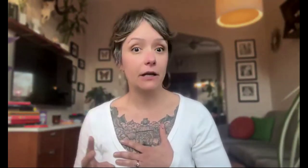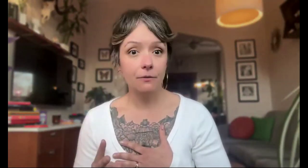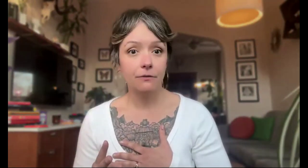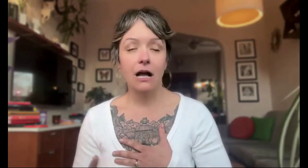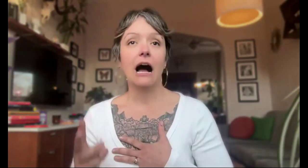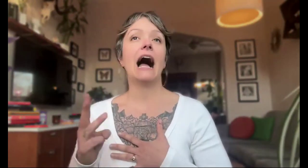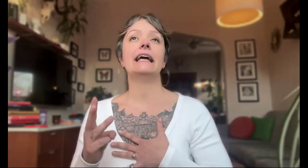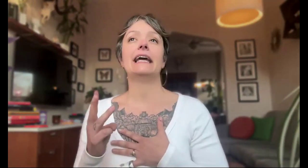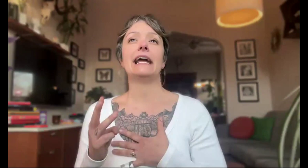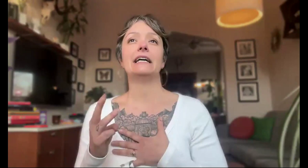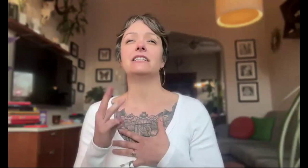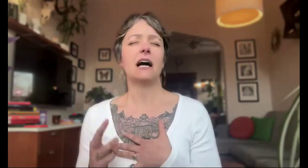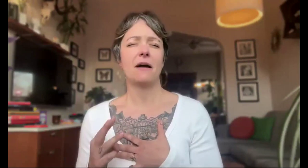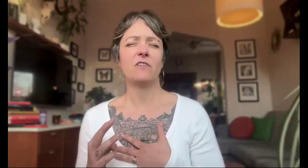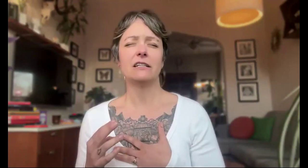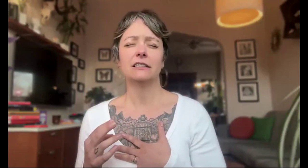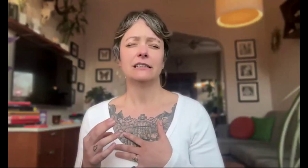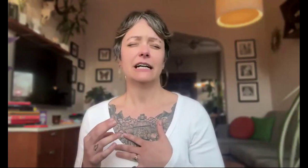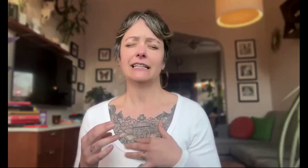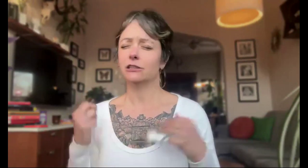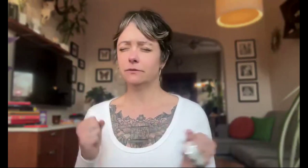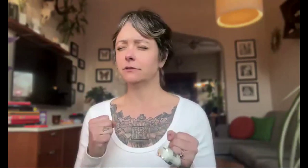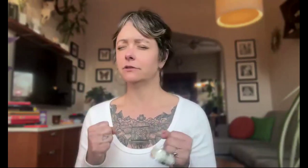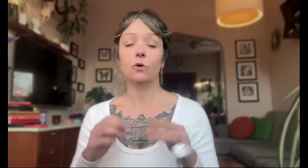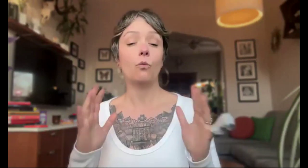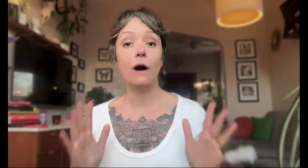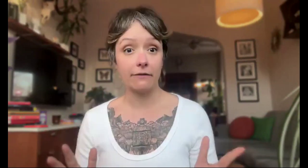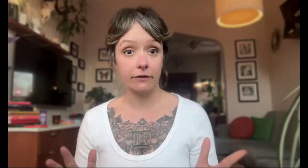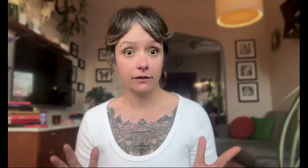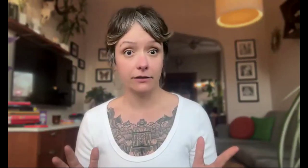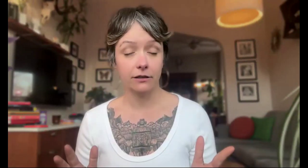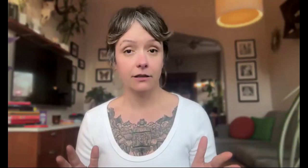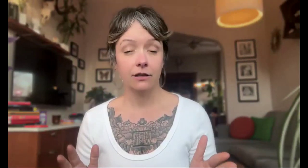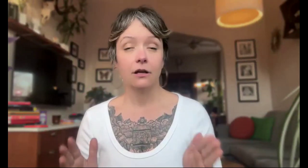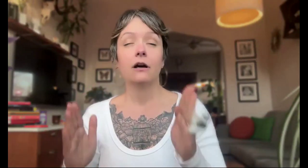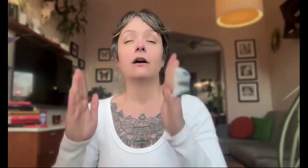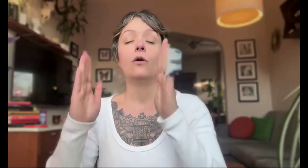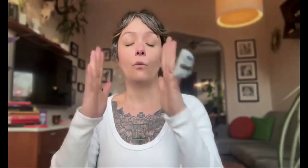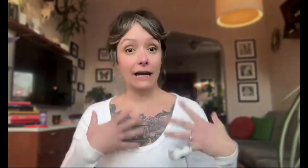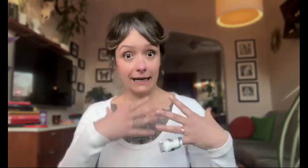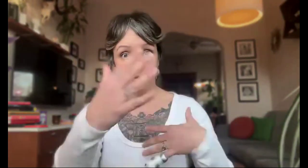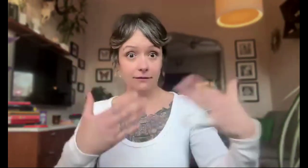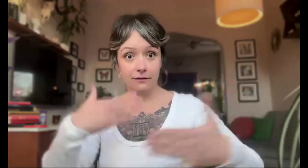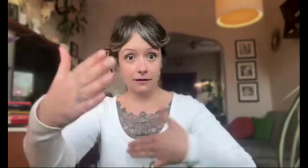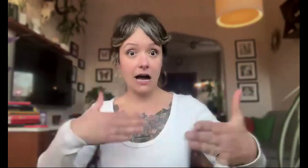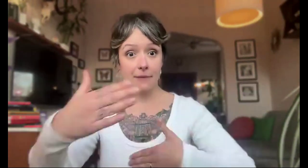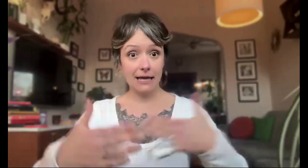pillow. I can stomp my feet. I can go, ooh, whatever. We come